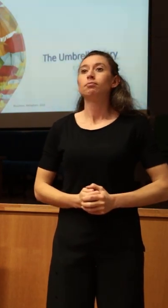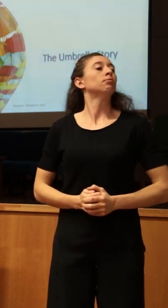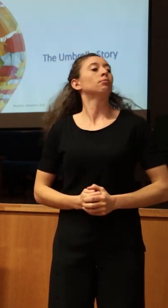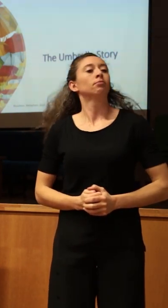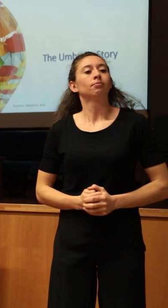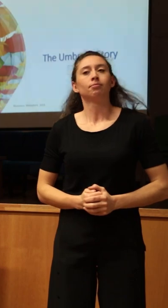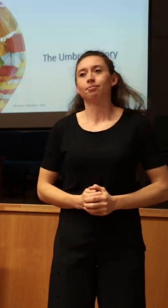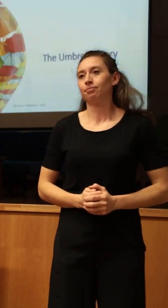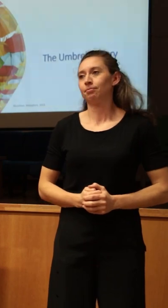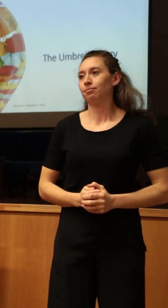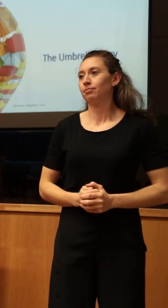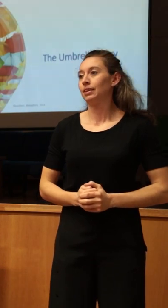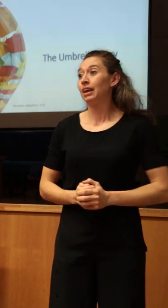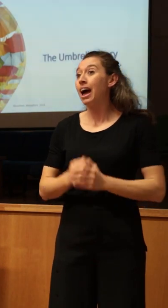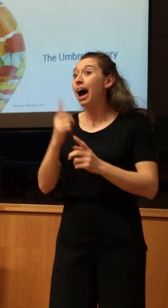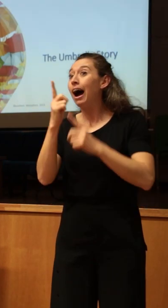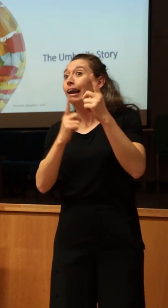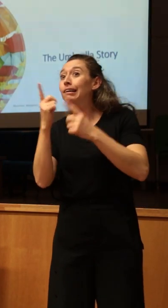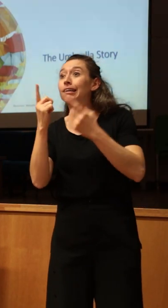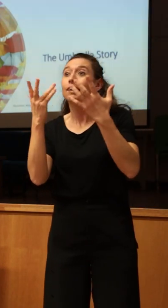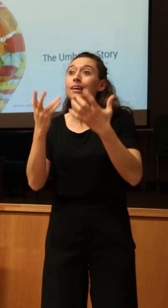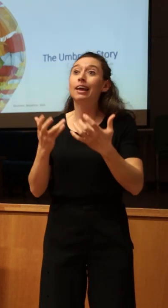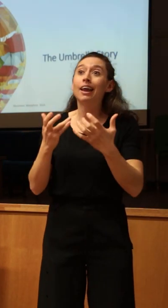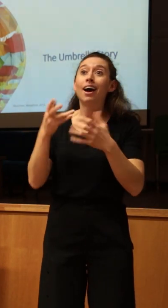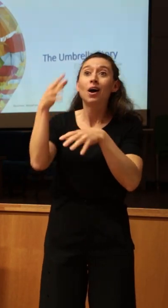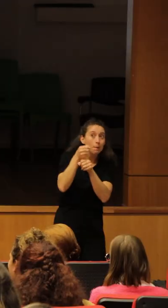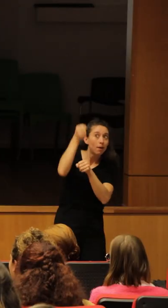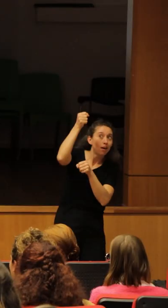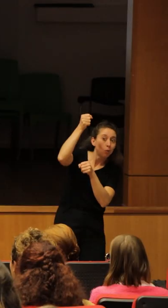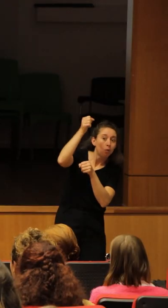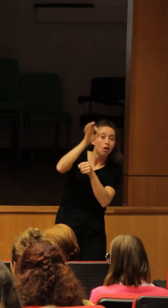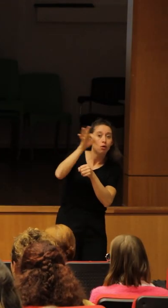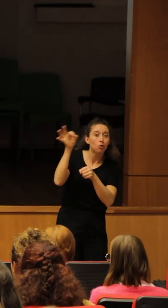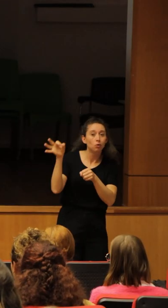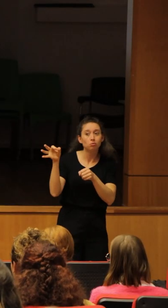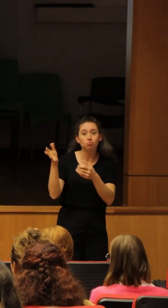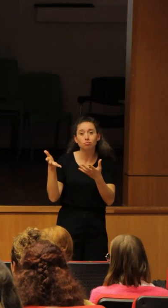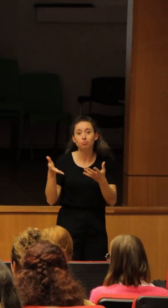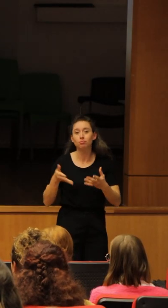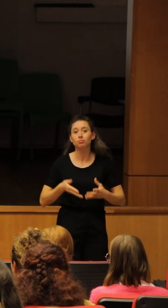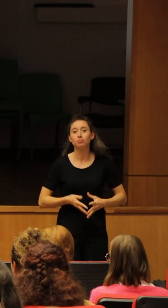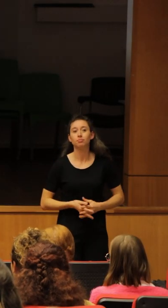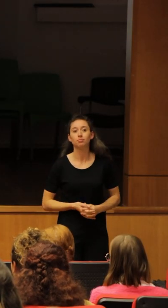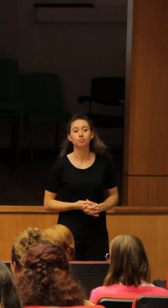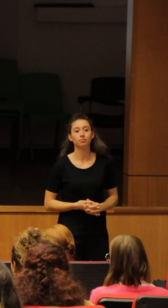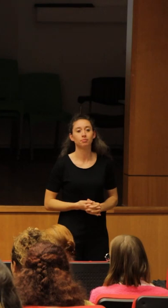an umbrella. Alguien con que era un paraguas o cree.